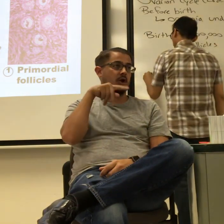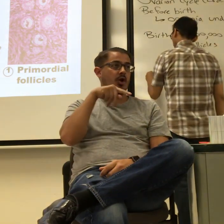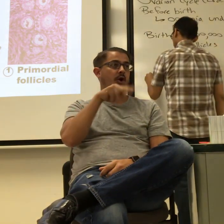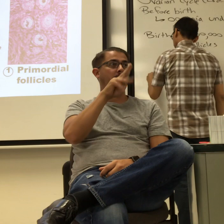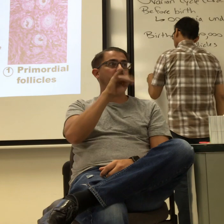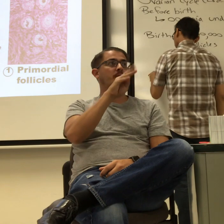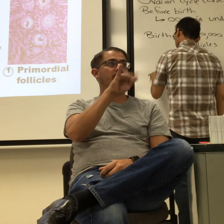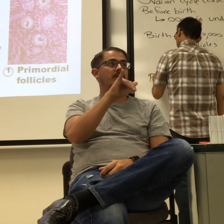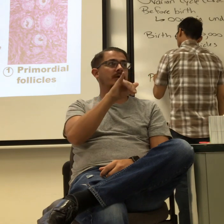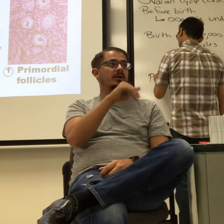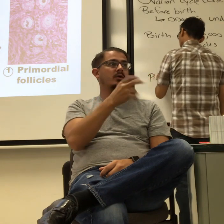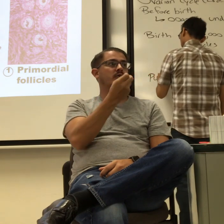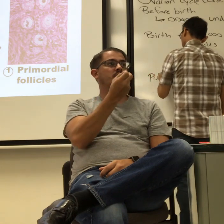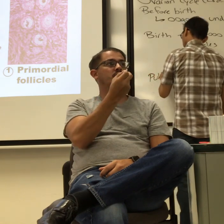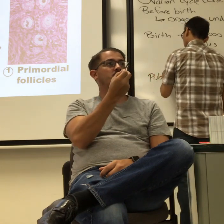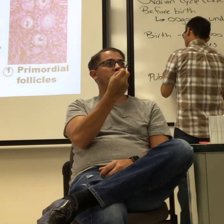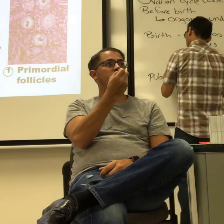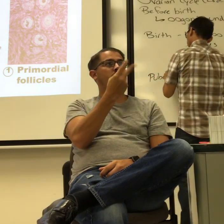12.5 years.